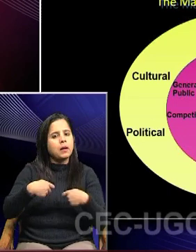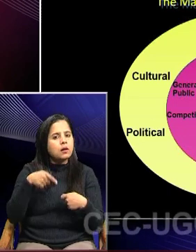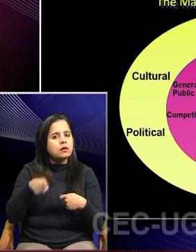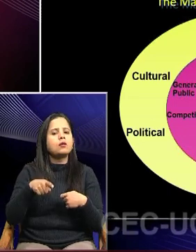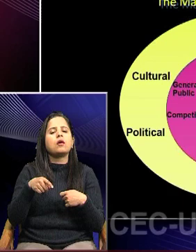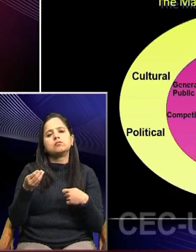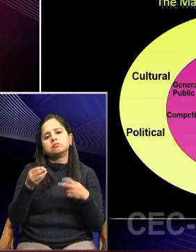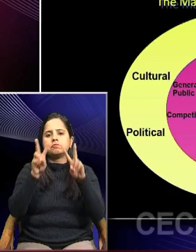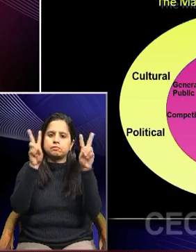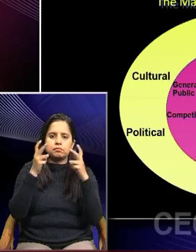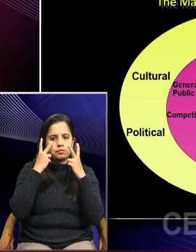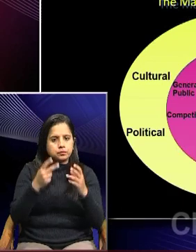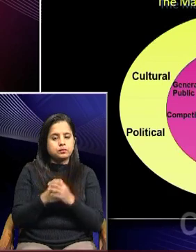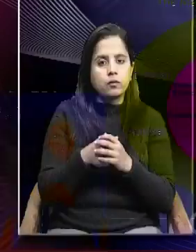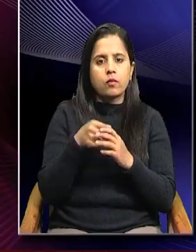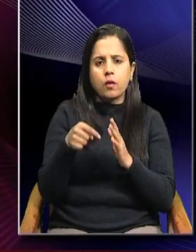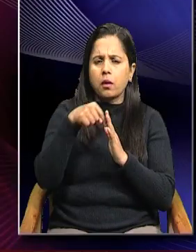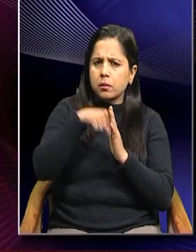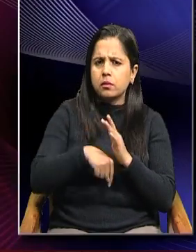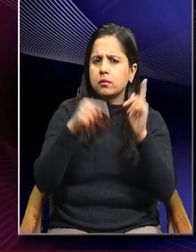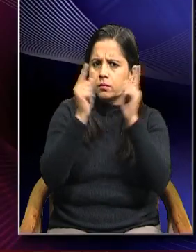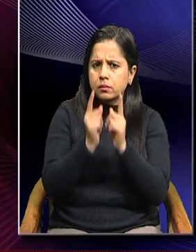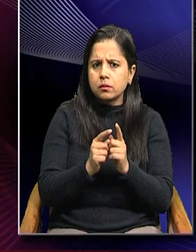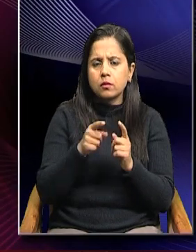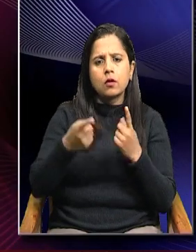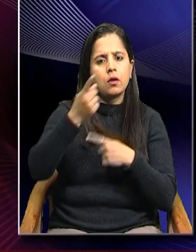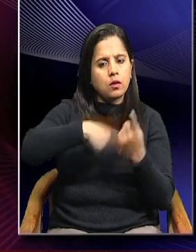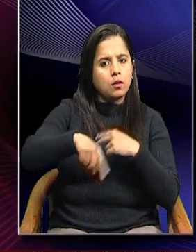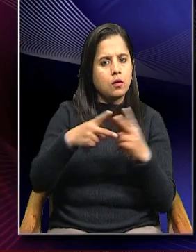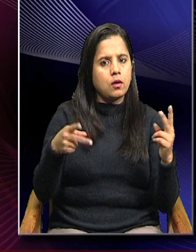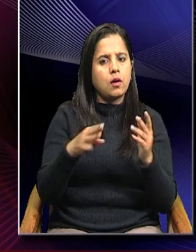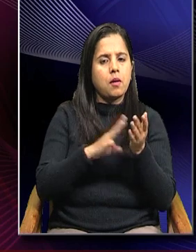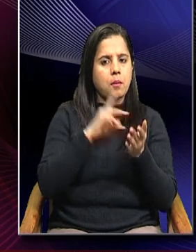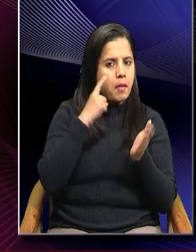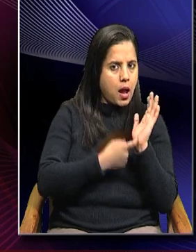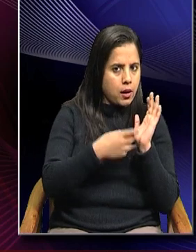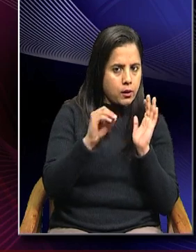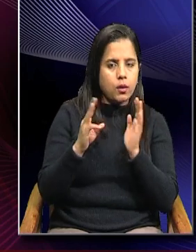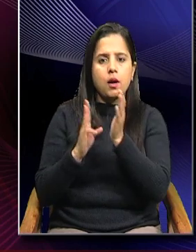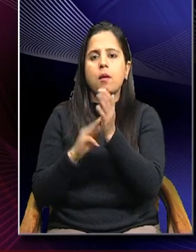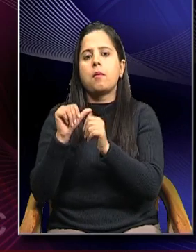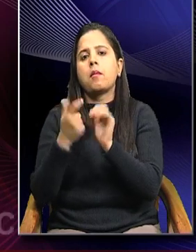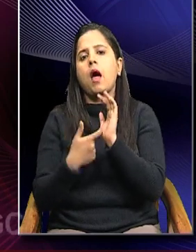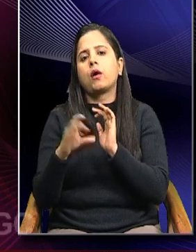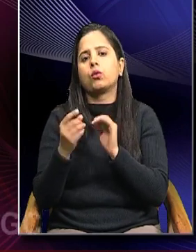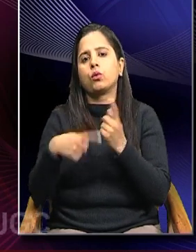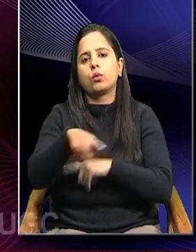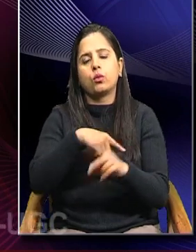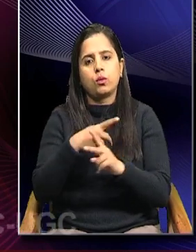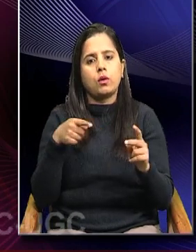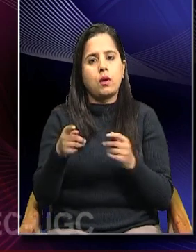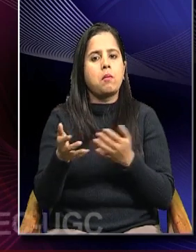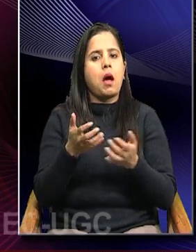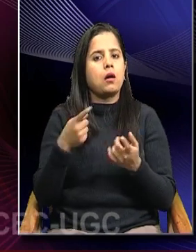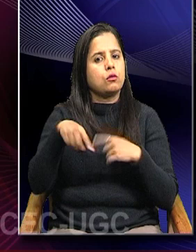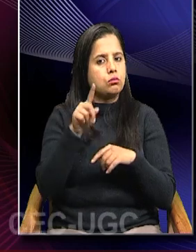scenario. So, this is a brief circle of micro and macro environment in which a marketer has to